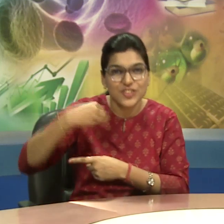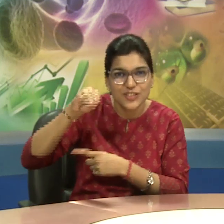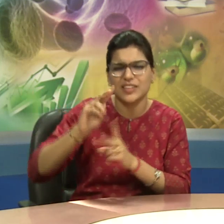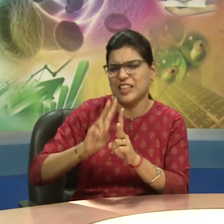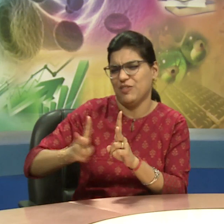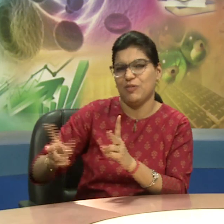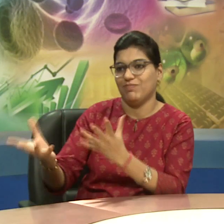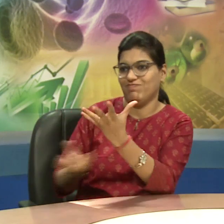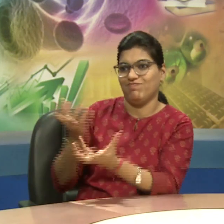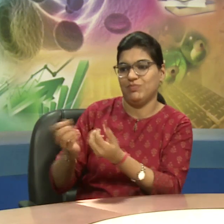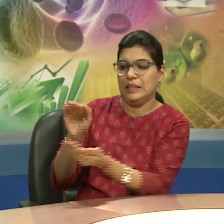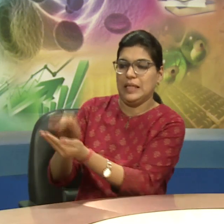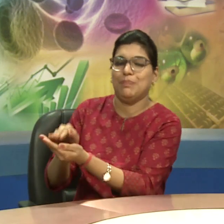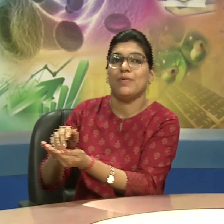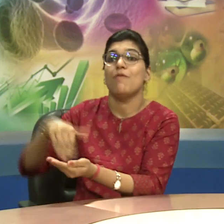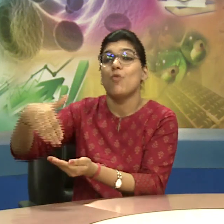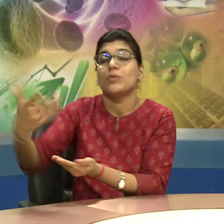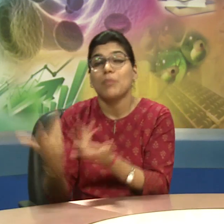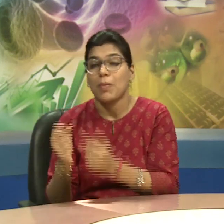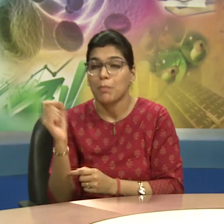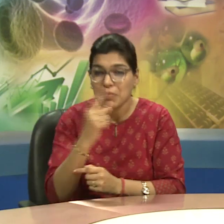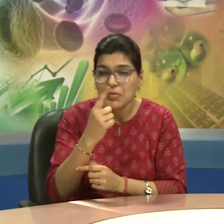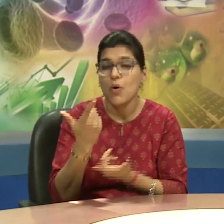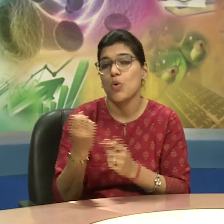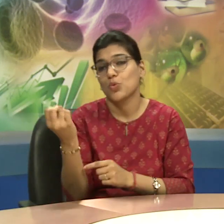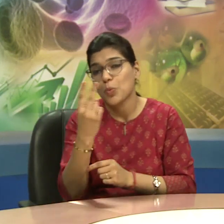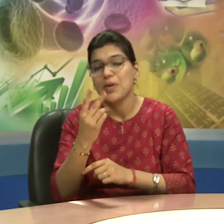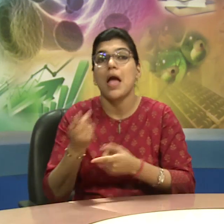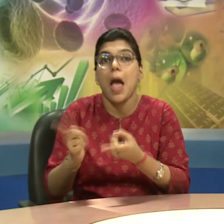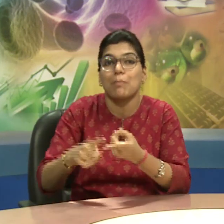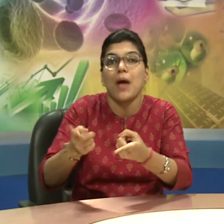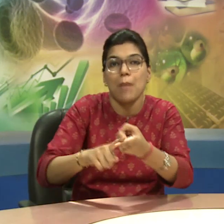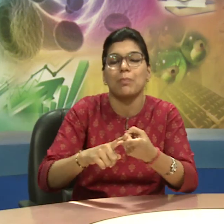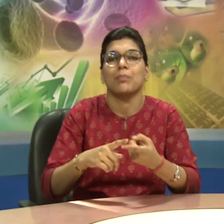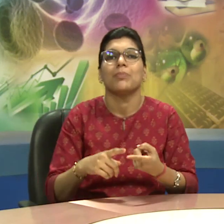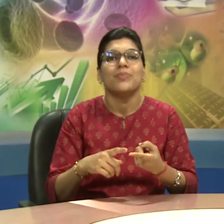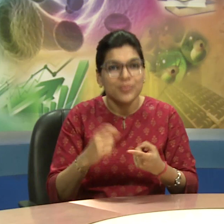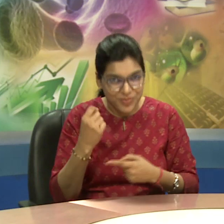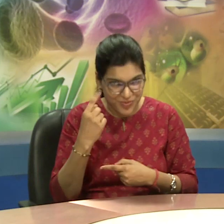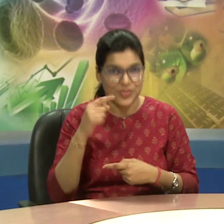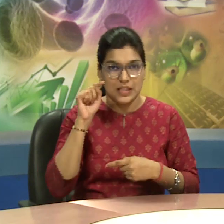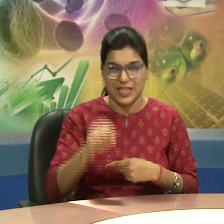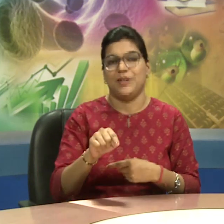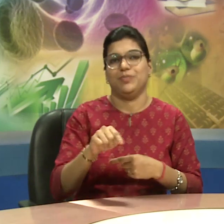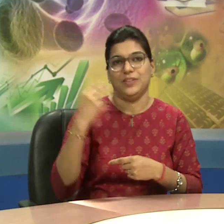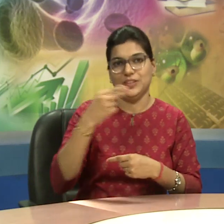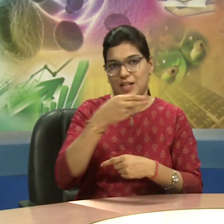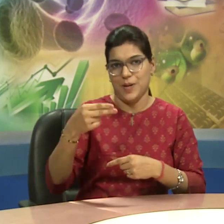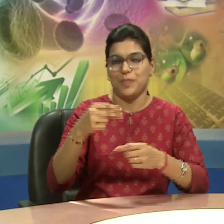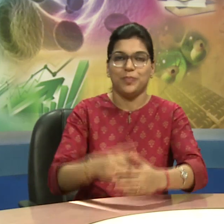Such similar things are sugar, atta, rice. We kept the storage of